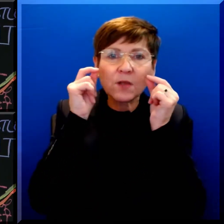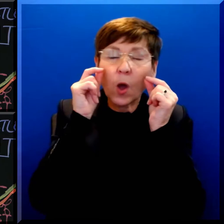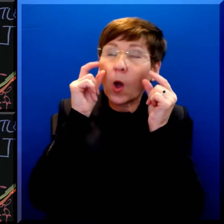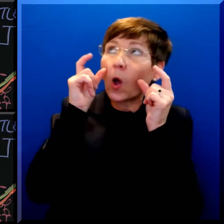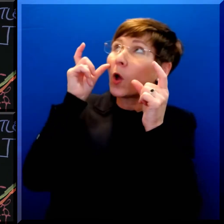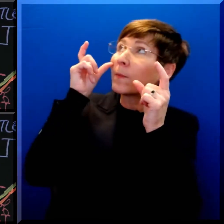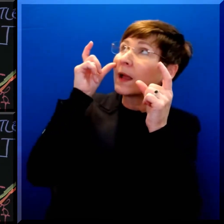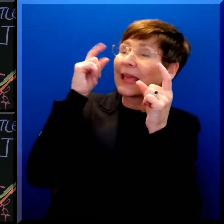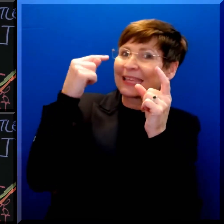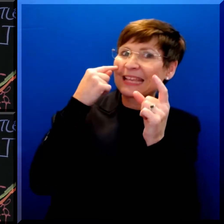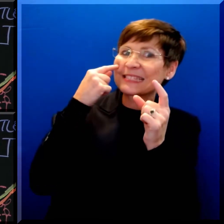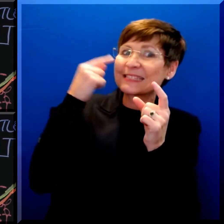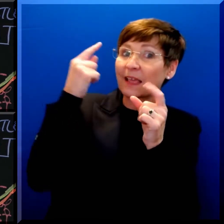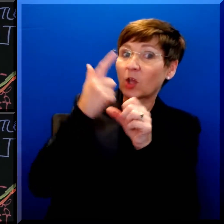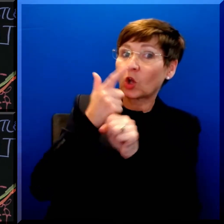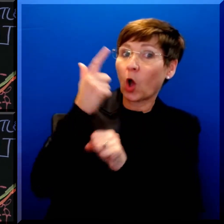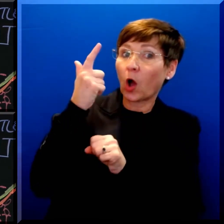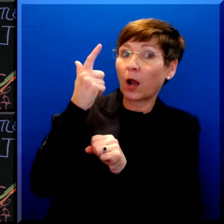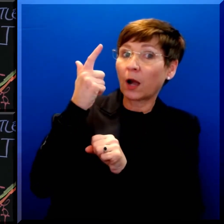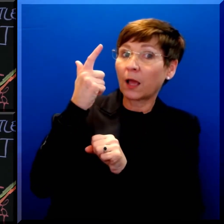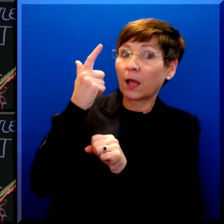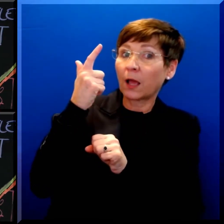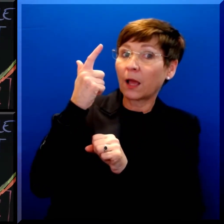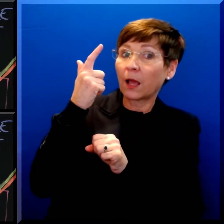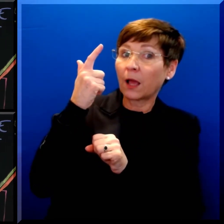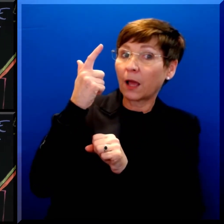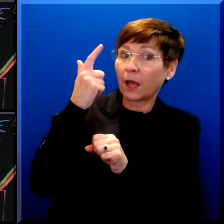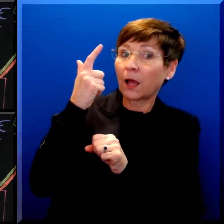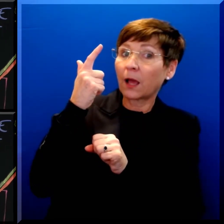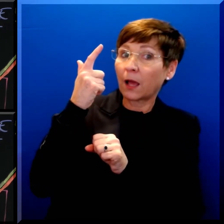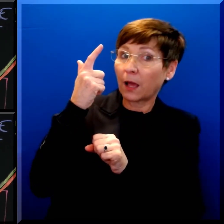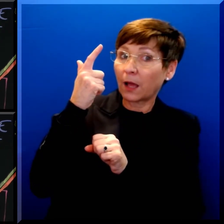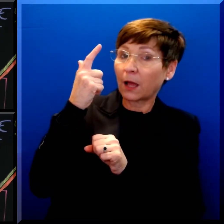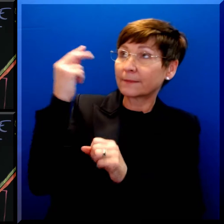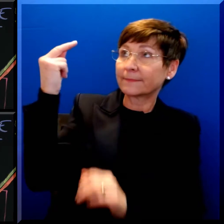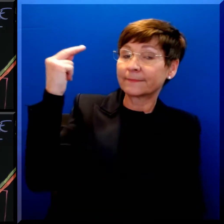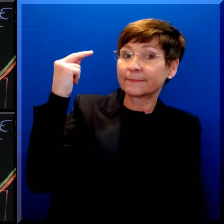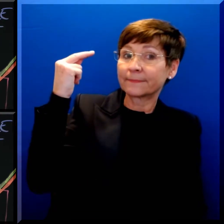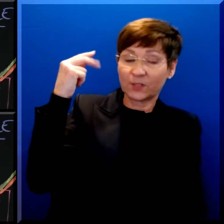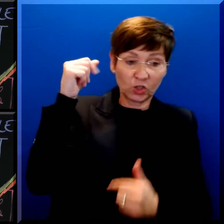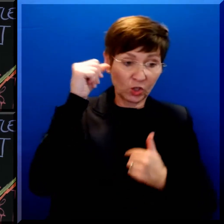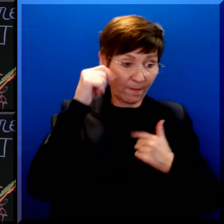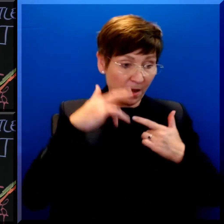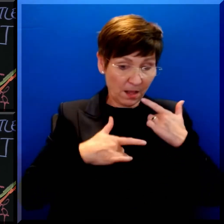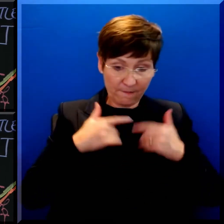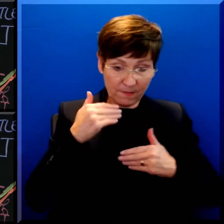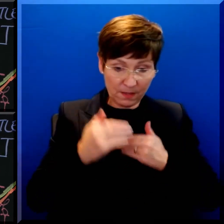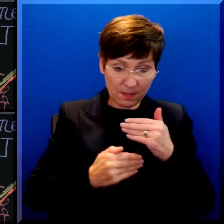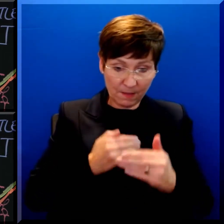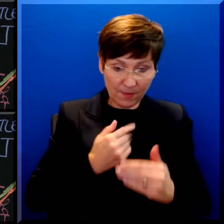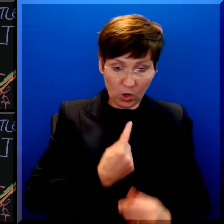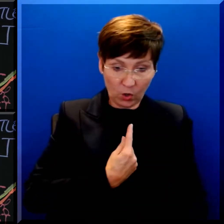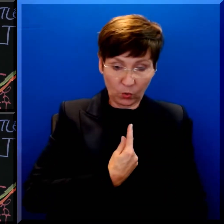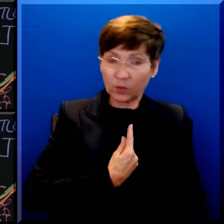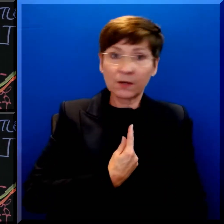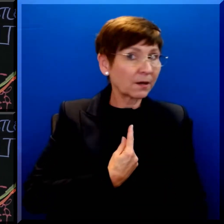invisible God going before you. To realize, I'm on this journey, but I ain't alone. I've got a